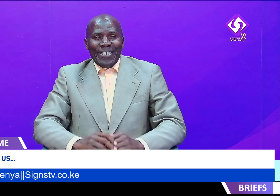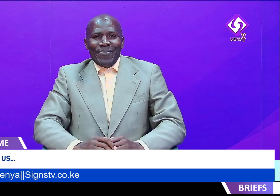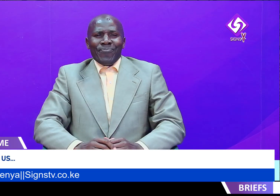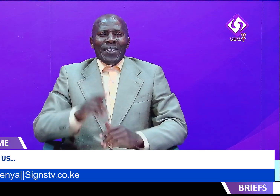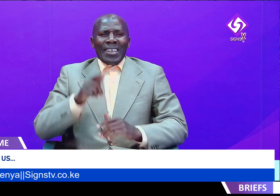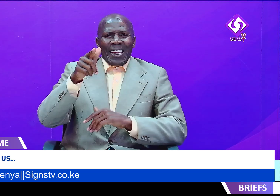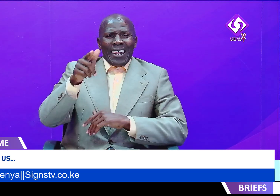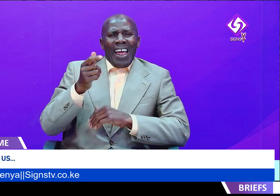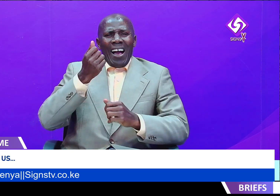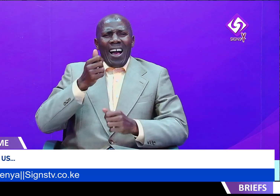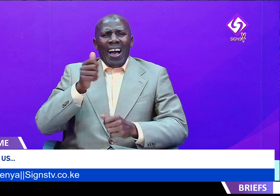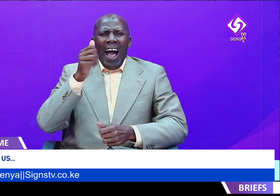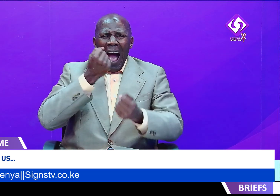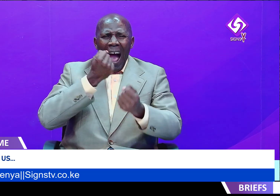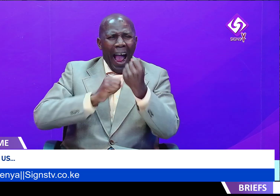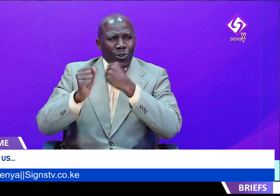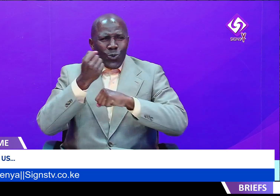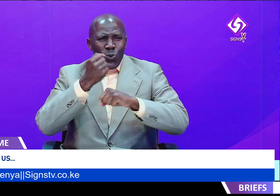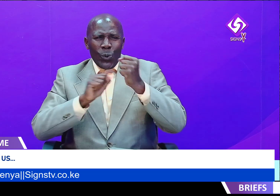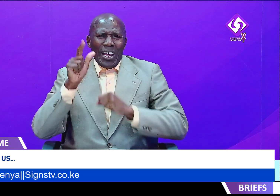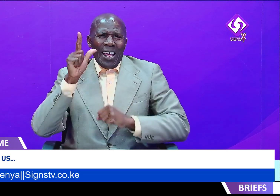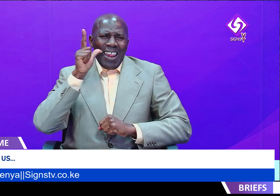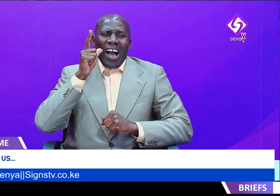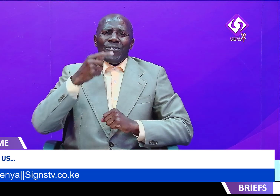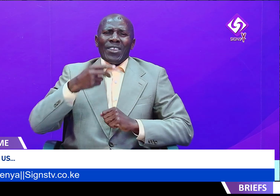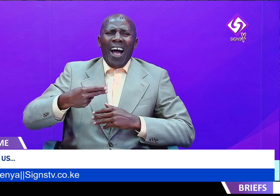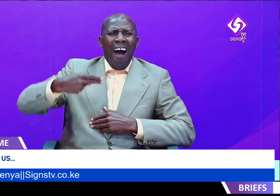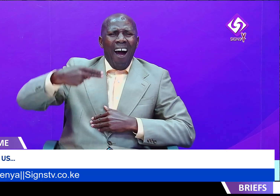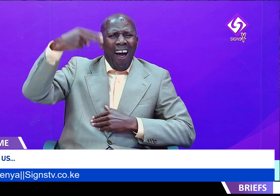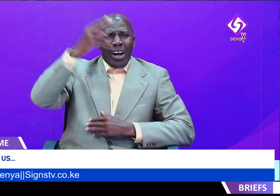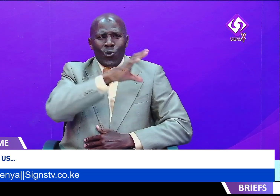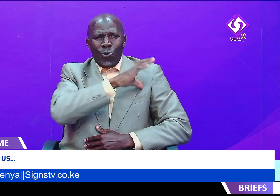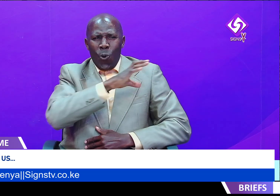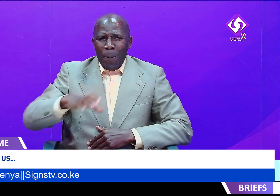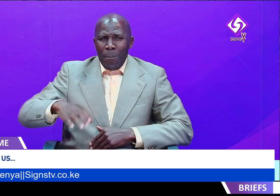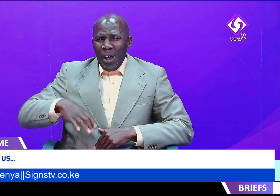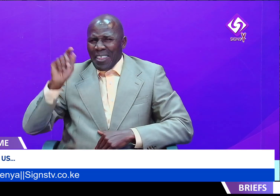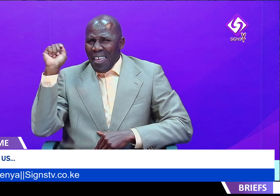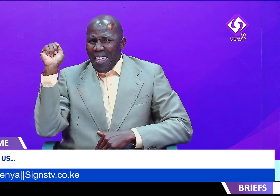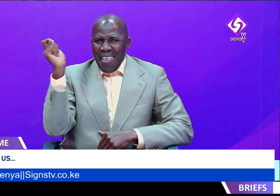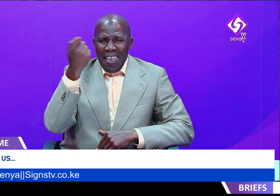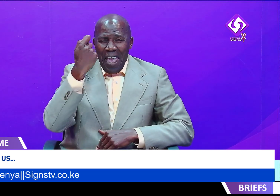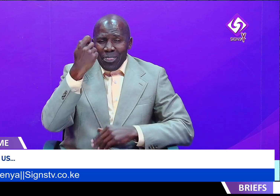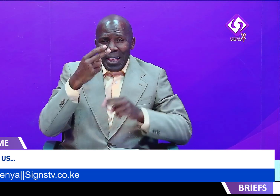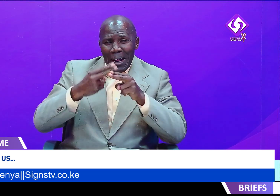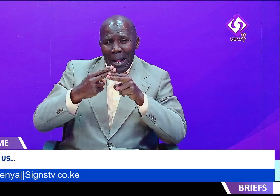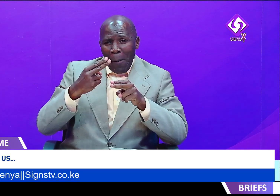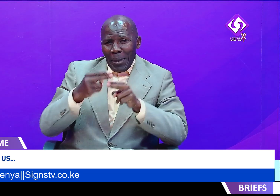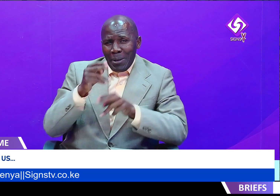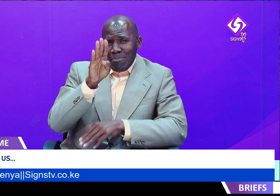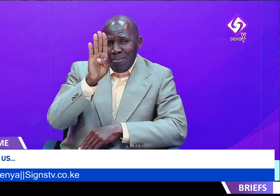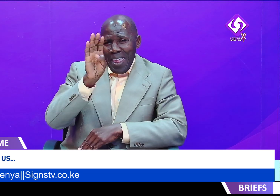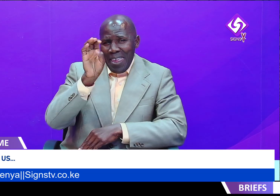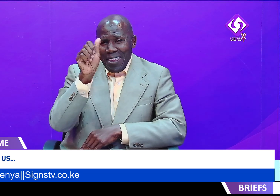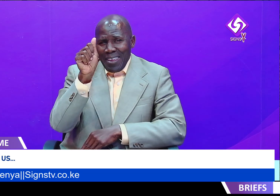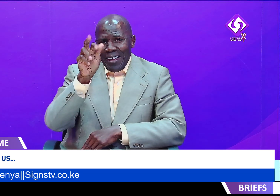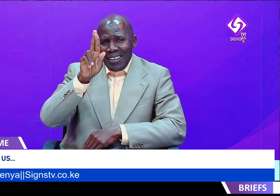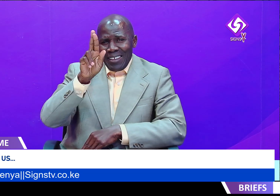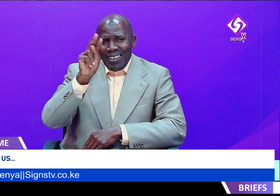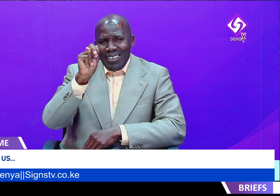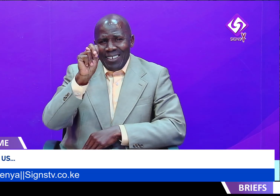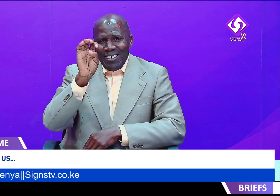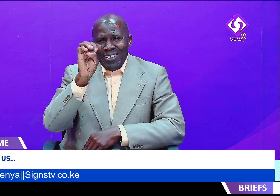Wanjangede. And on to our first news item. The acting British High Commissioner to Kenya,